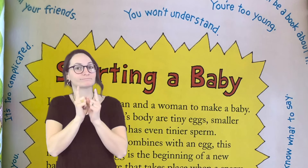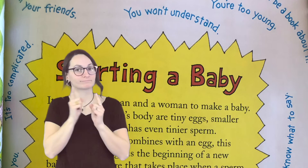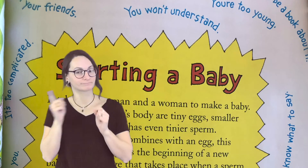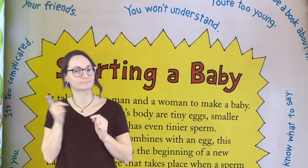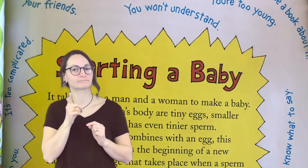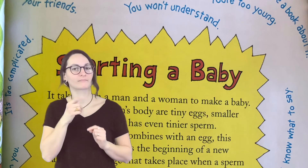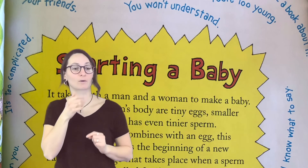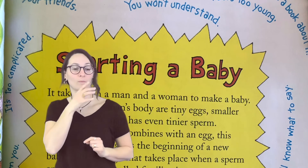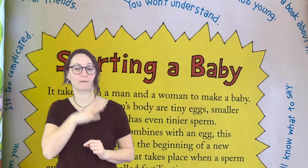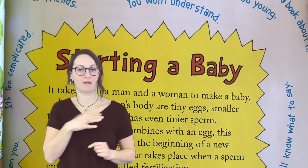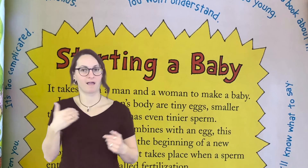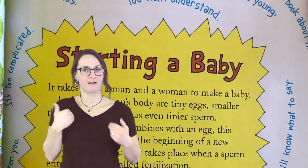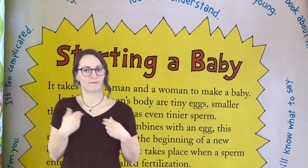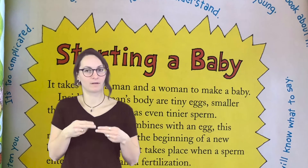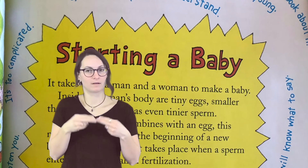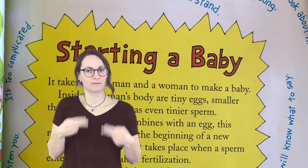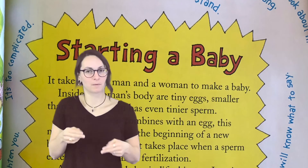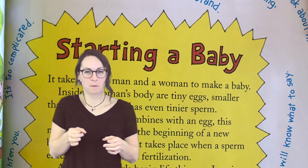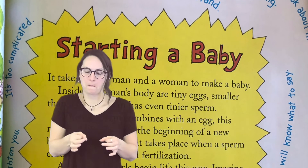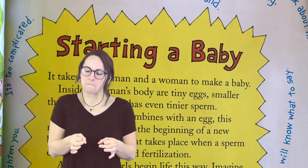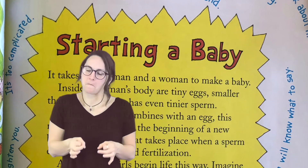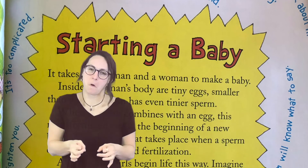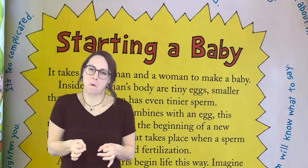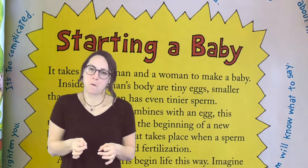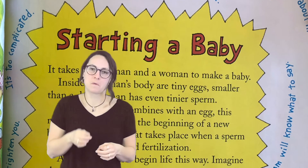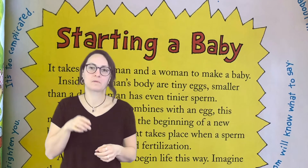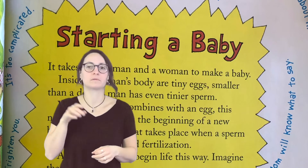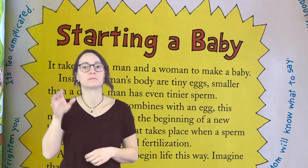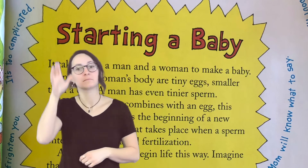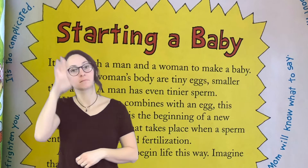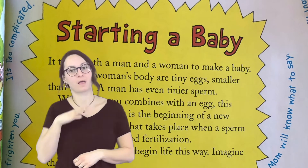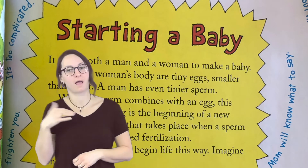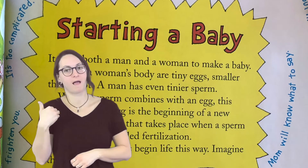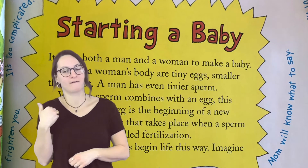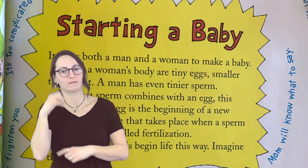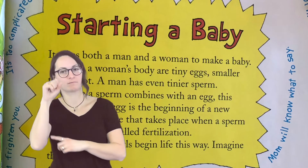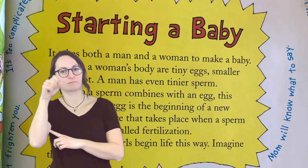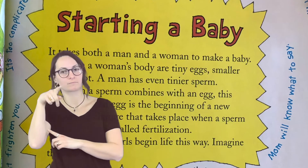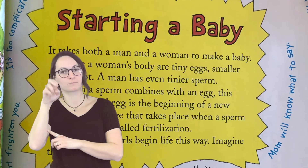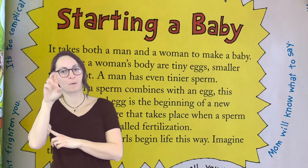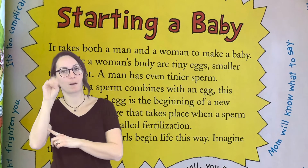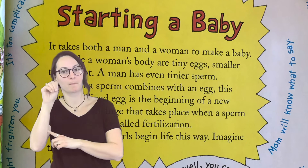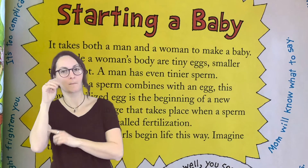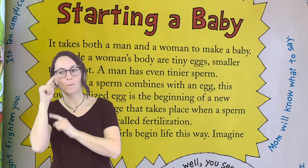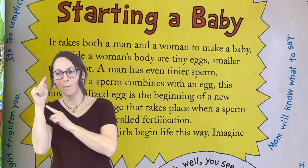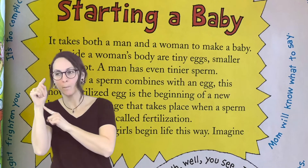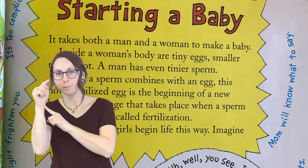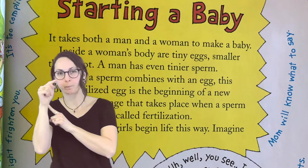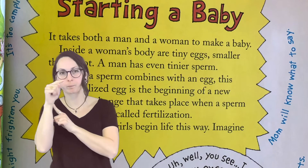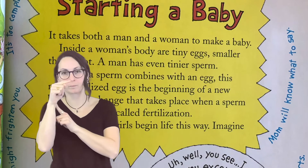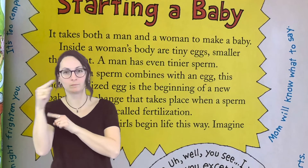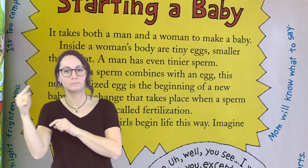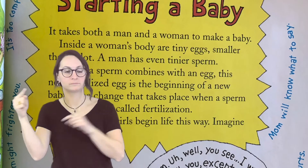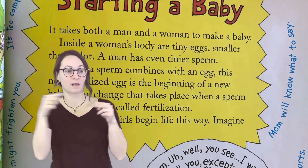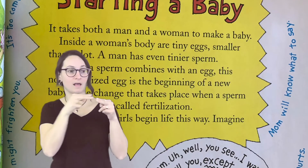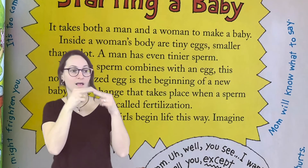tiny eggs, smaller than a dot. A man has an even tinier sperm. When a